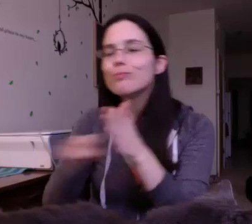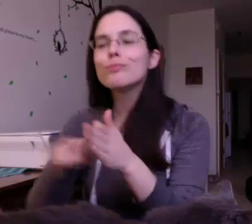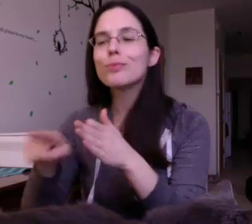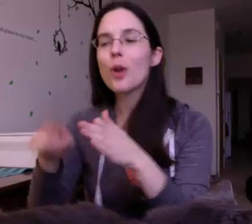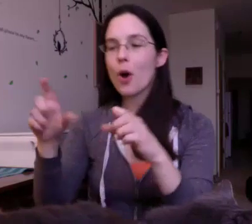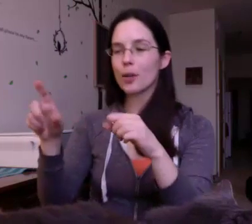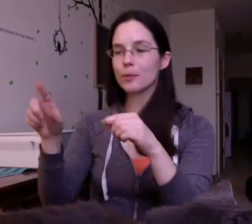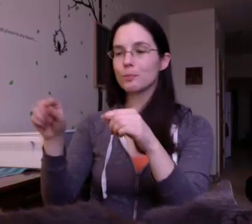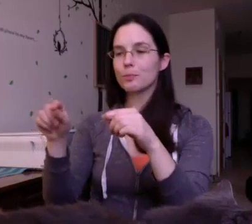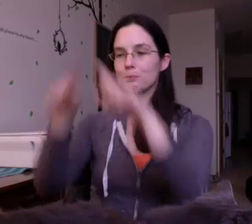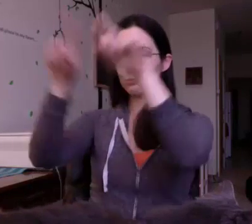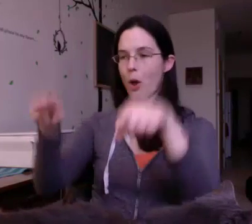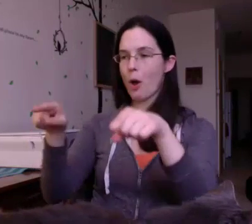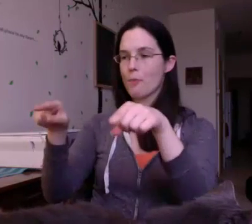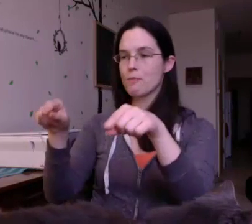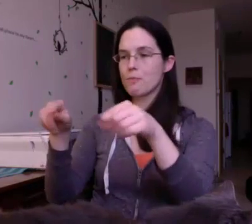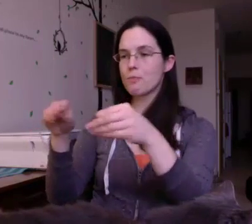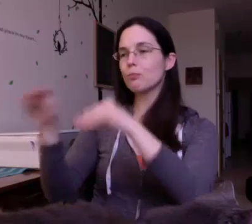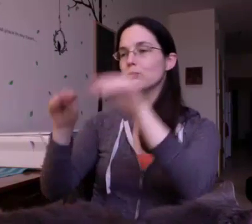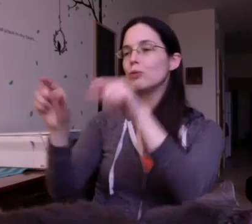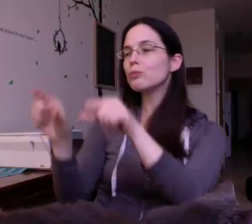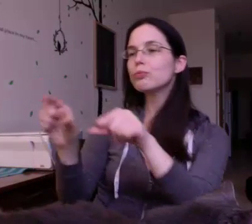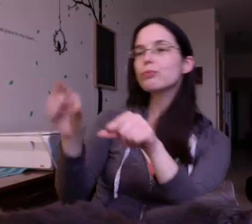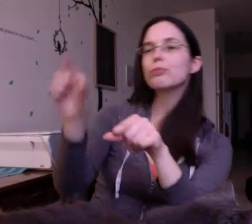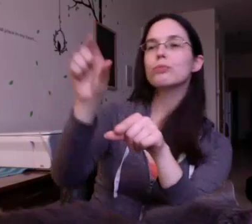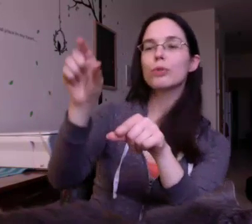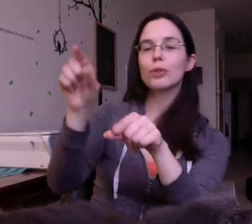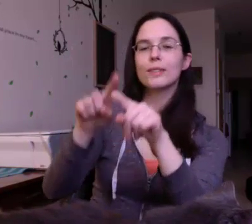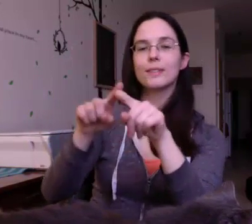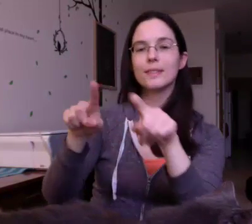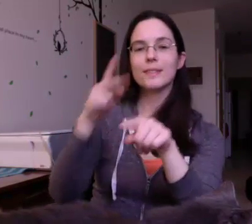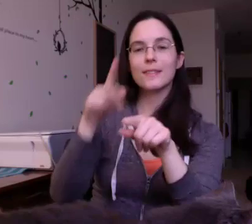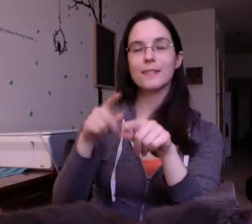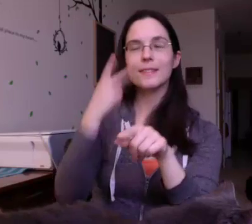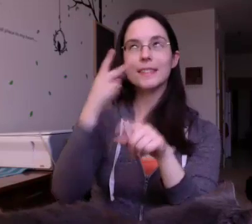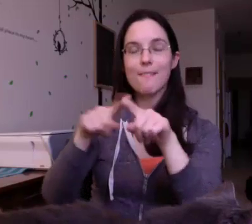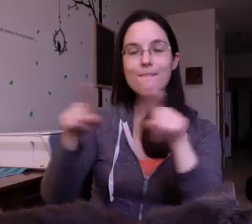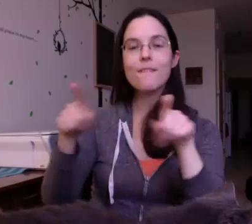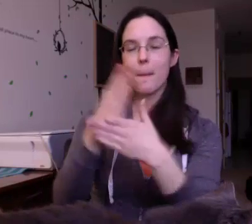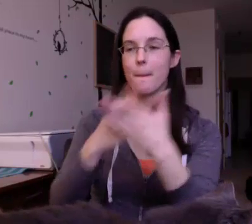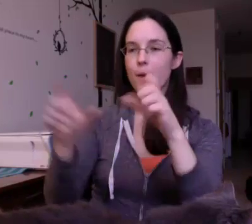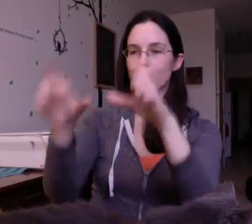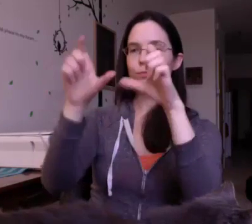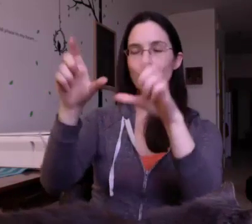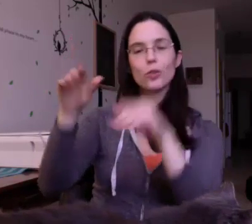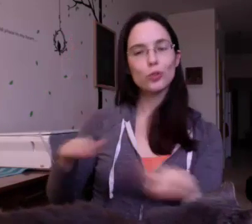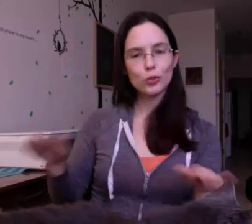like, hold on, that sounds interesting. Went in, and I started noticing that these kids were actually beating something.